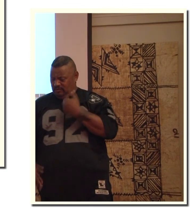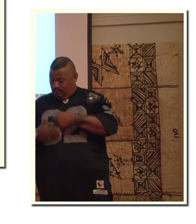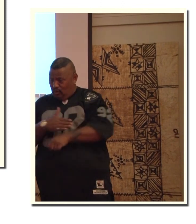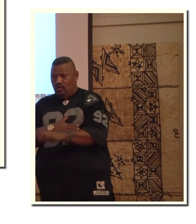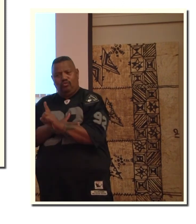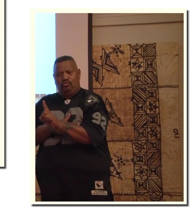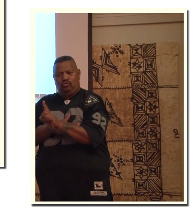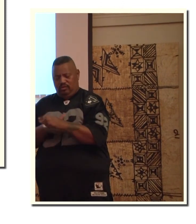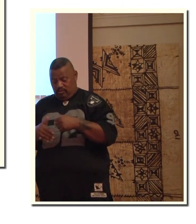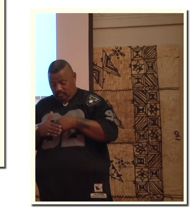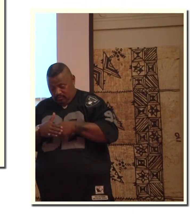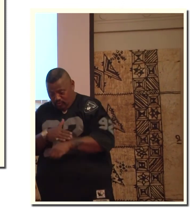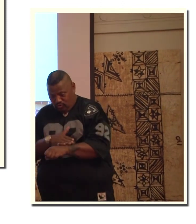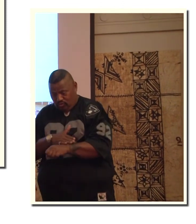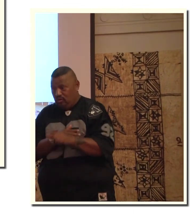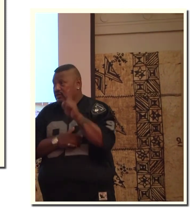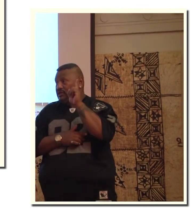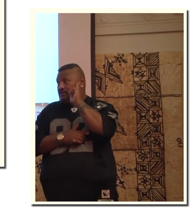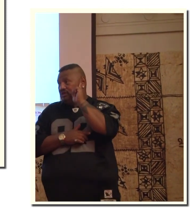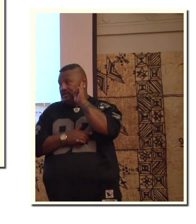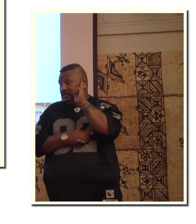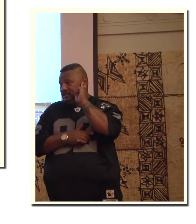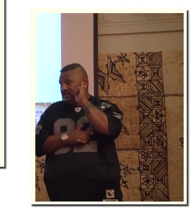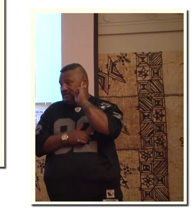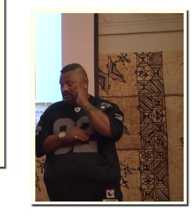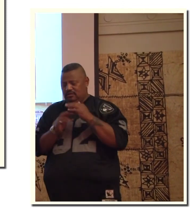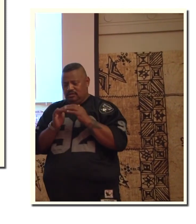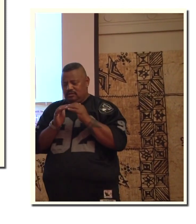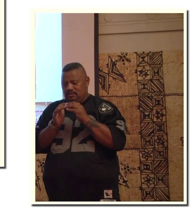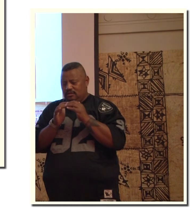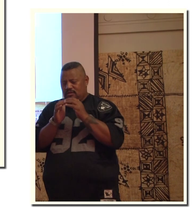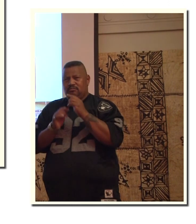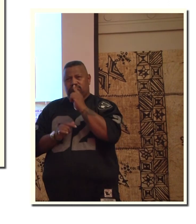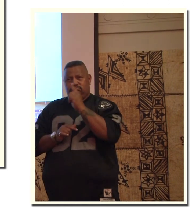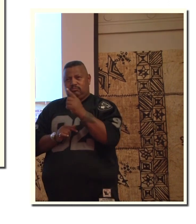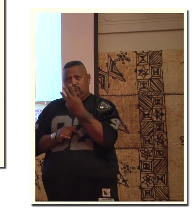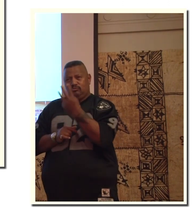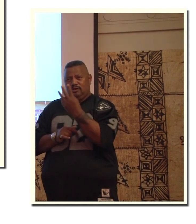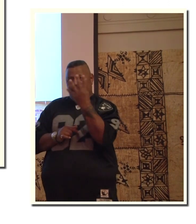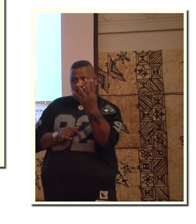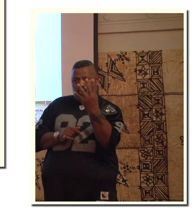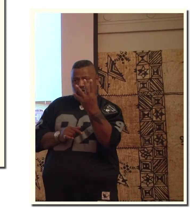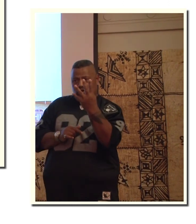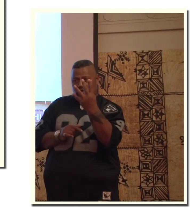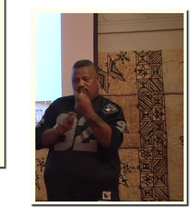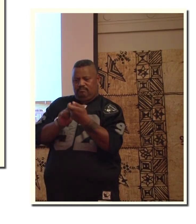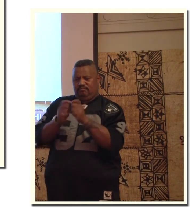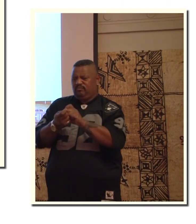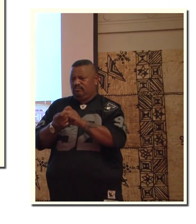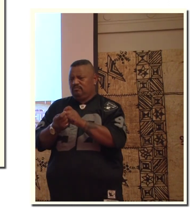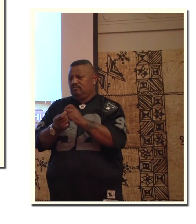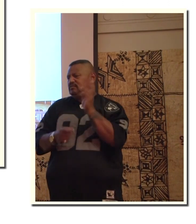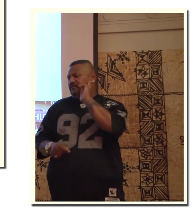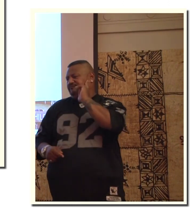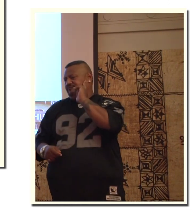for me, I wasn't born deaf. I was born hearing, and then after a